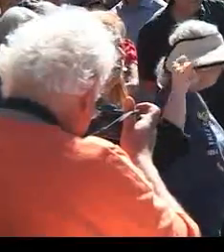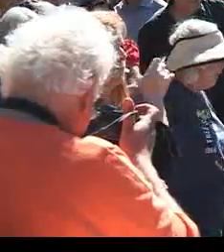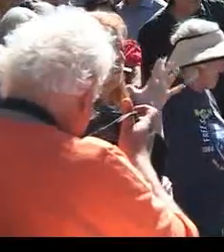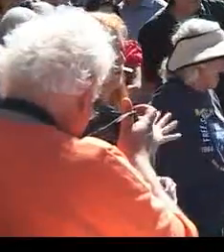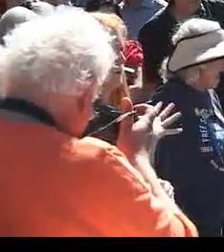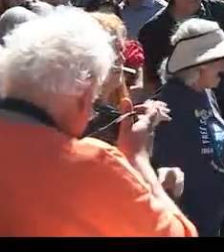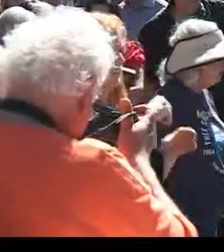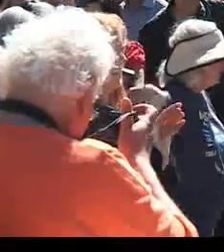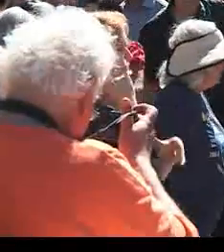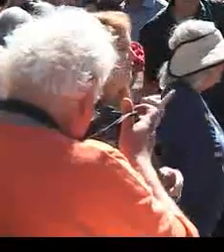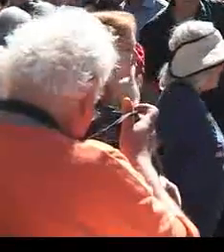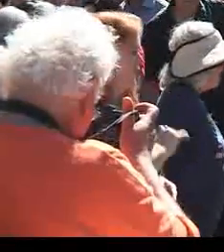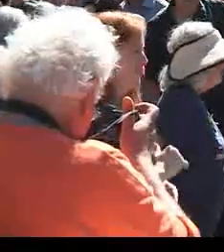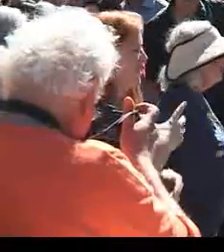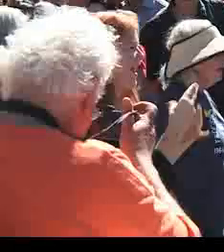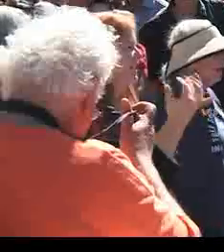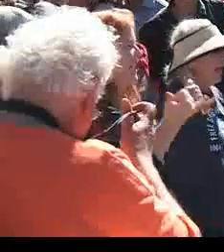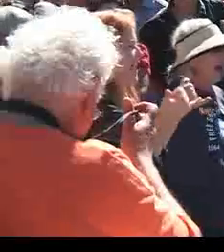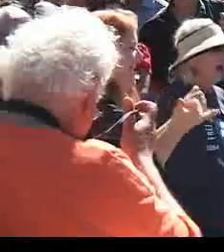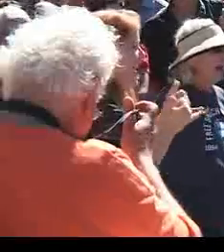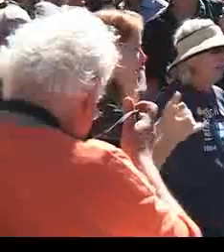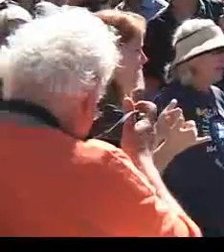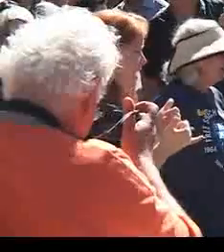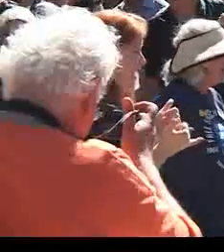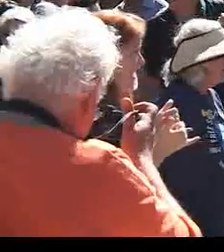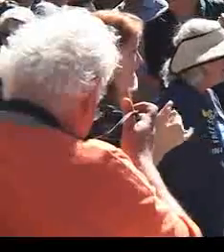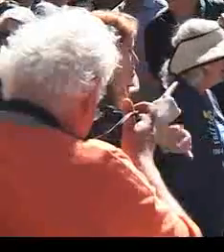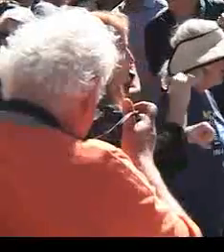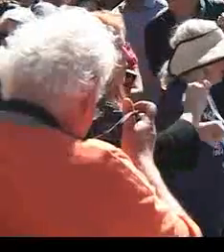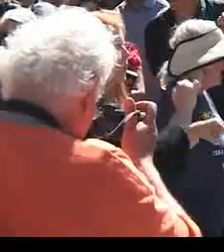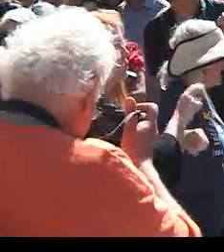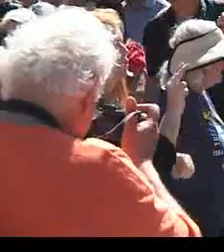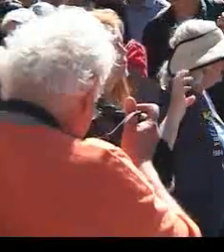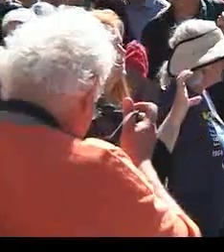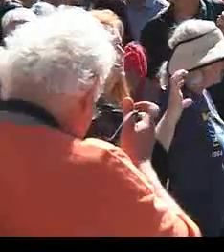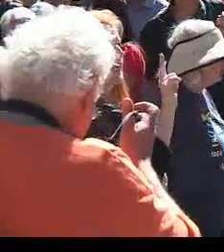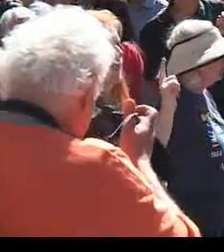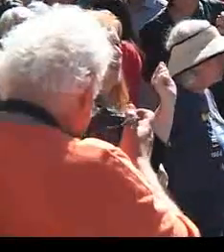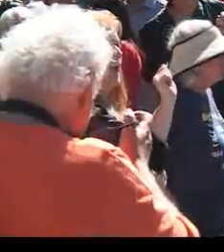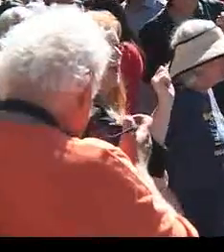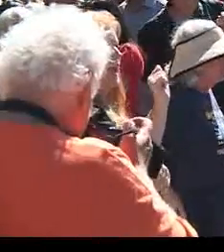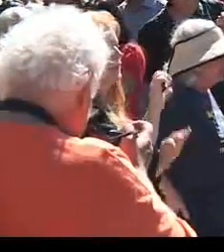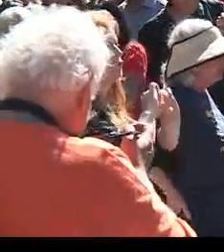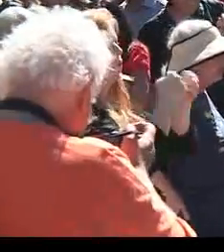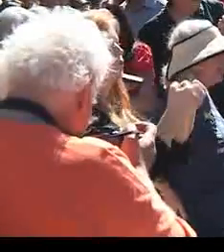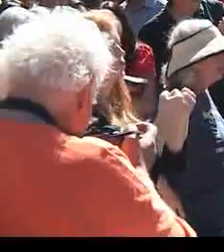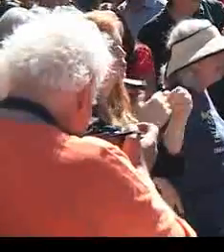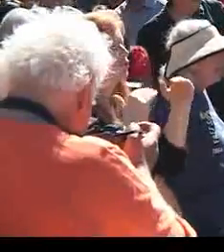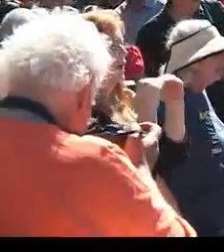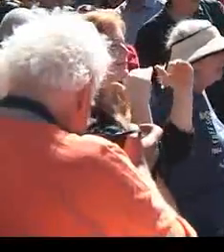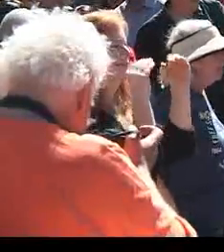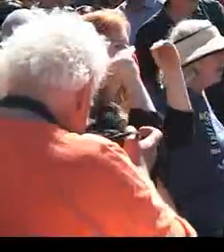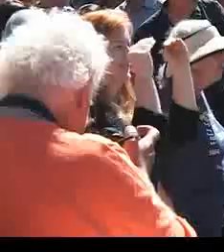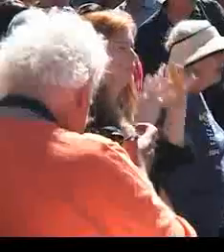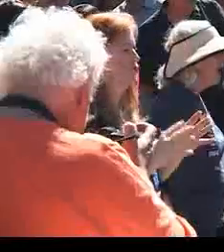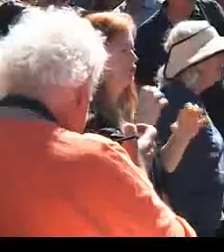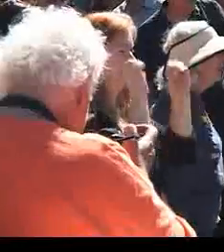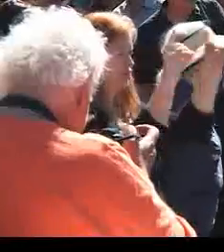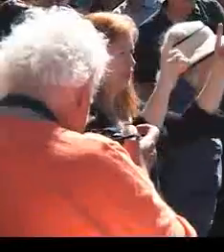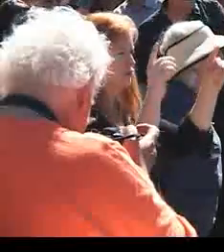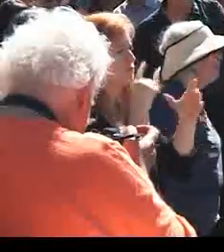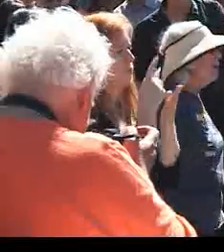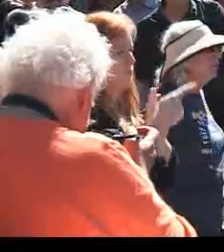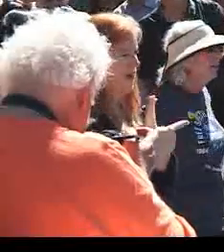California, and now works at UCLA in the social justice teacher education